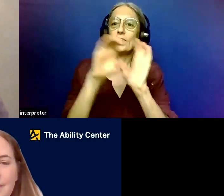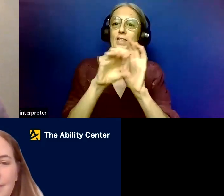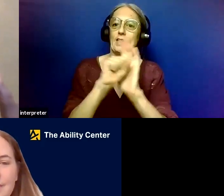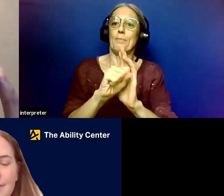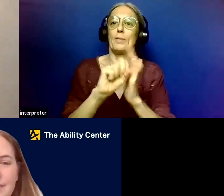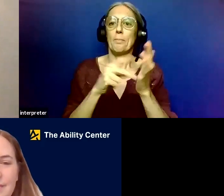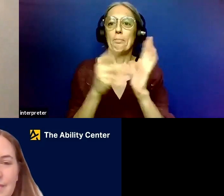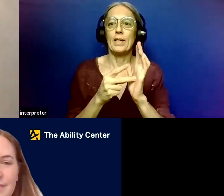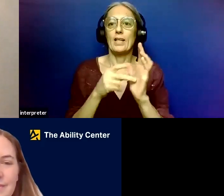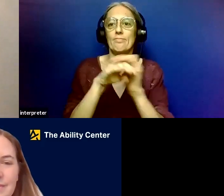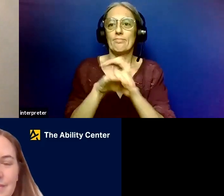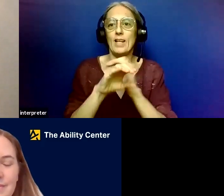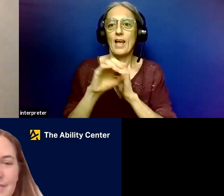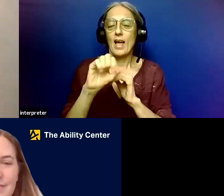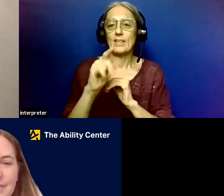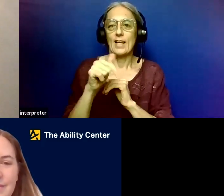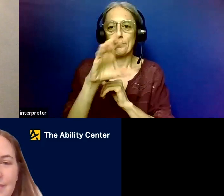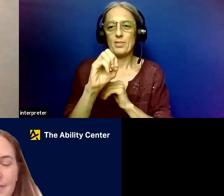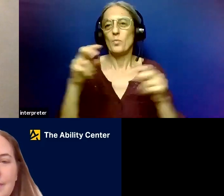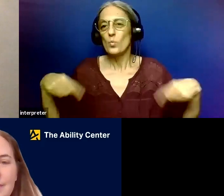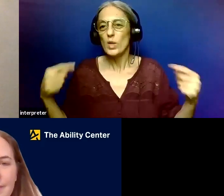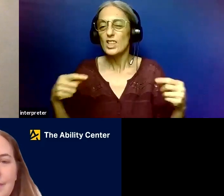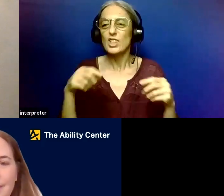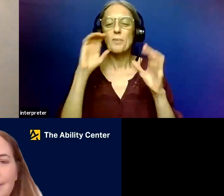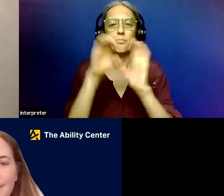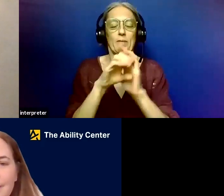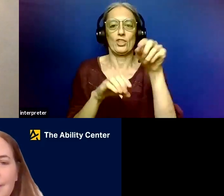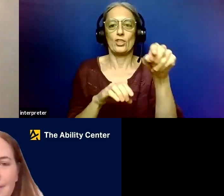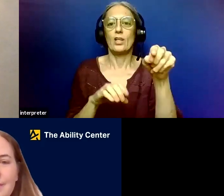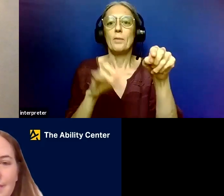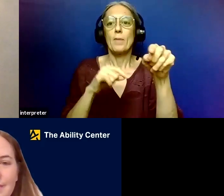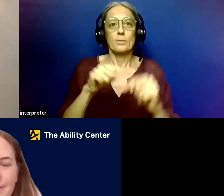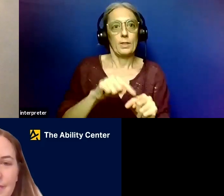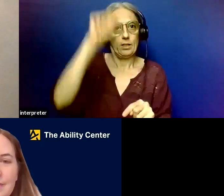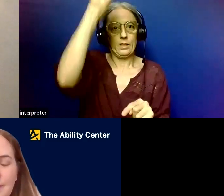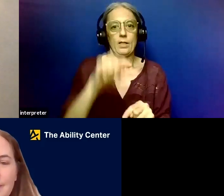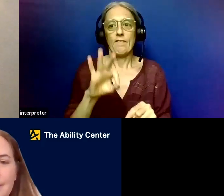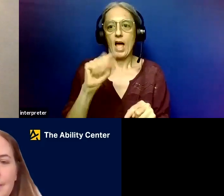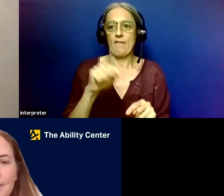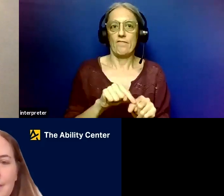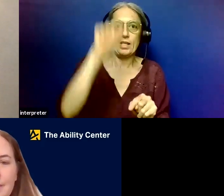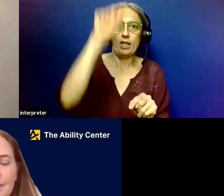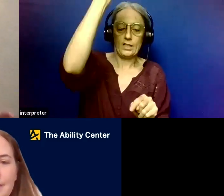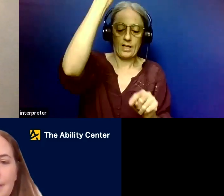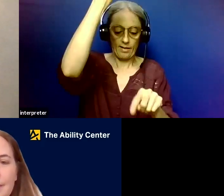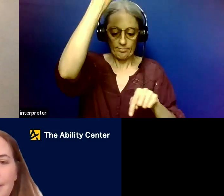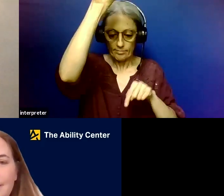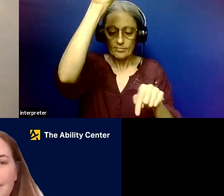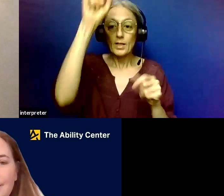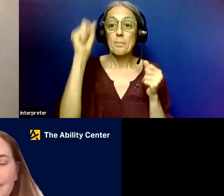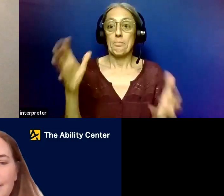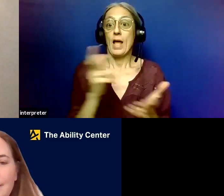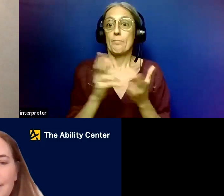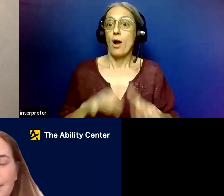the bottom of the sign to the pavement or the ground. And that's required. And there's parking lots all over that don't have those.